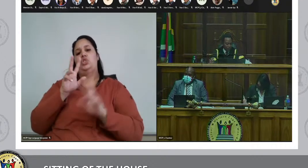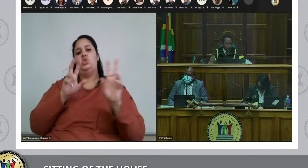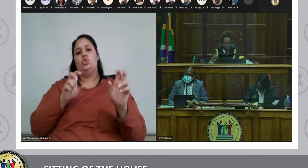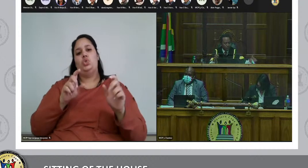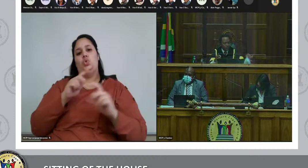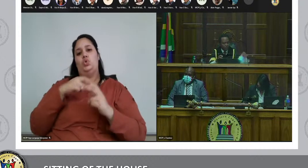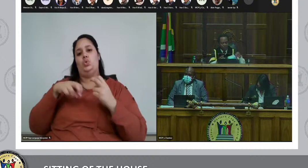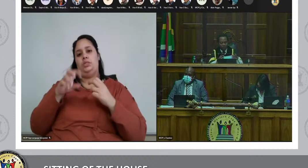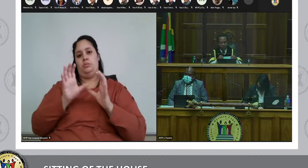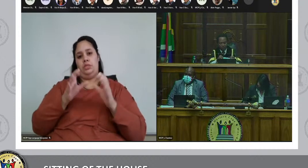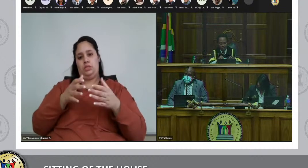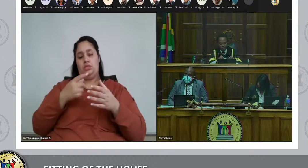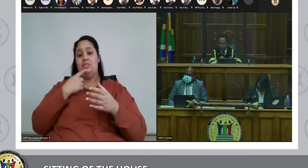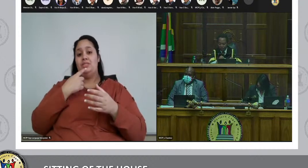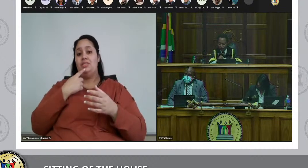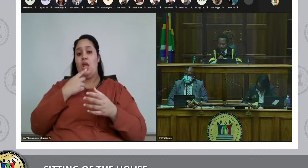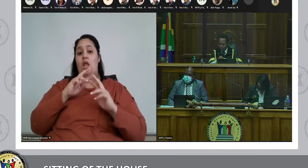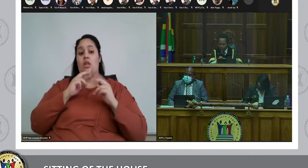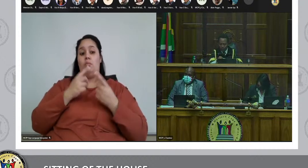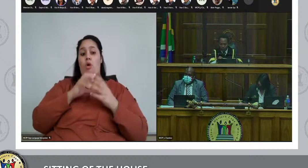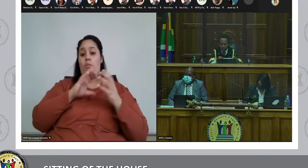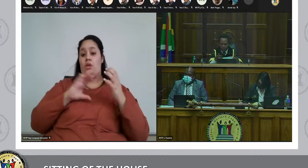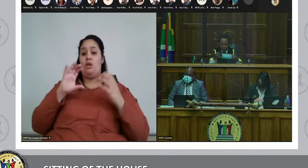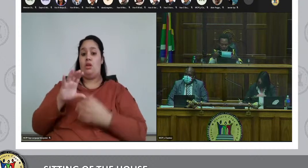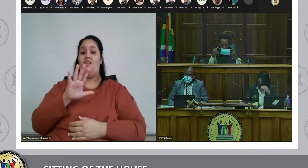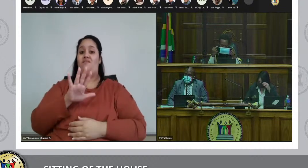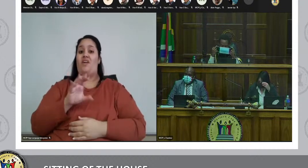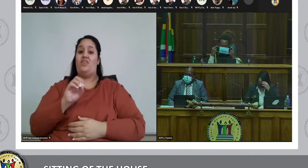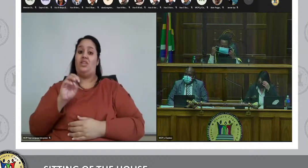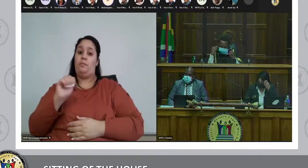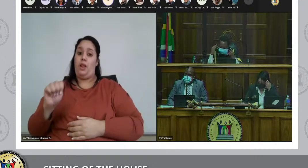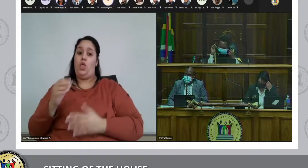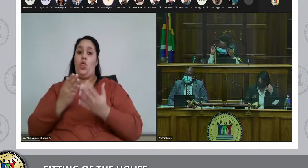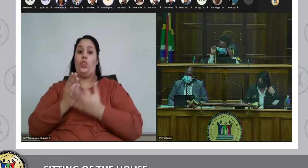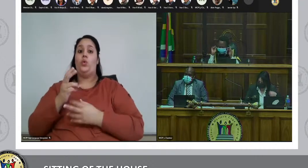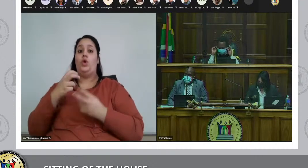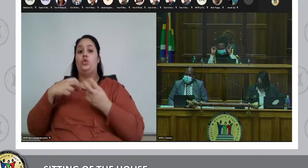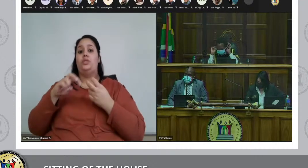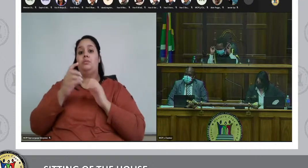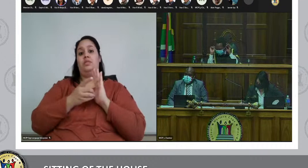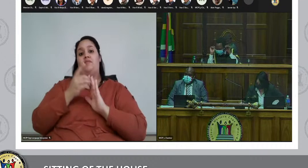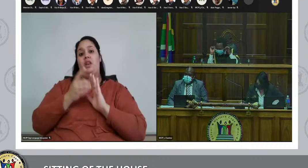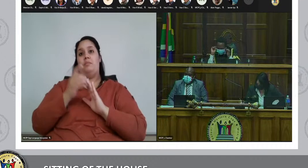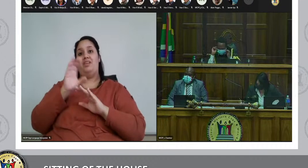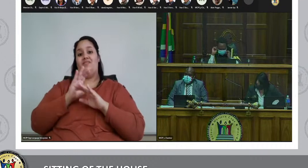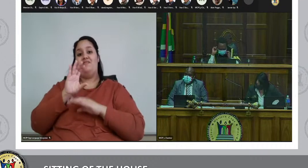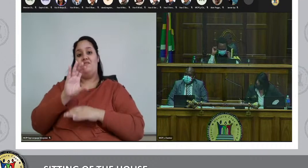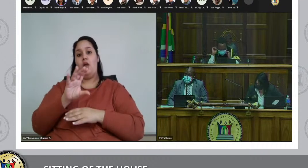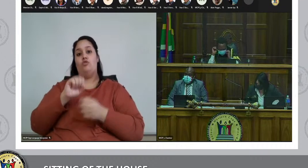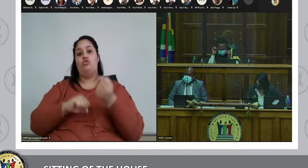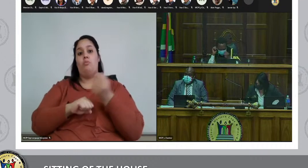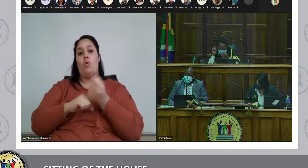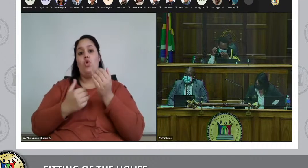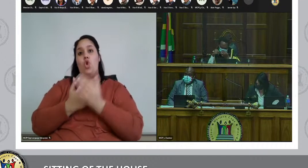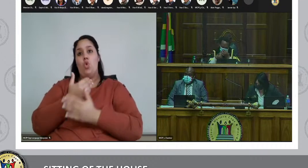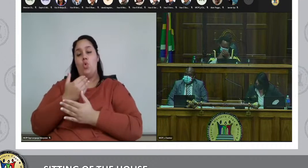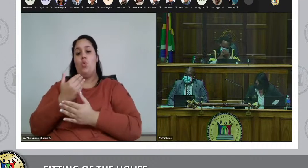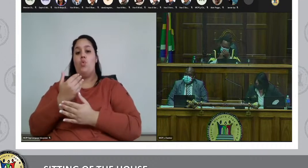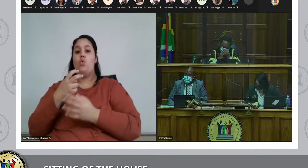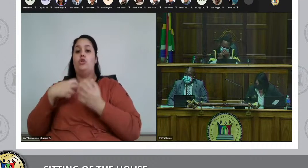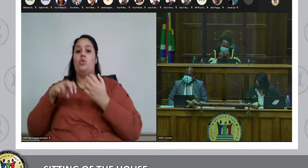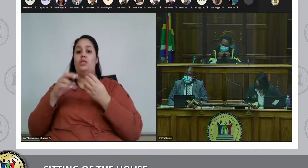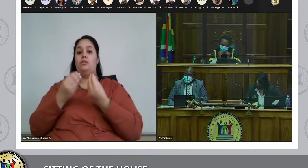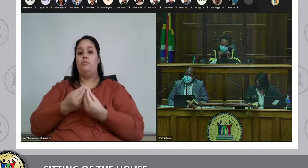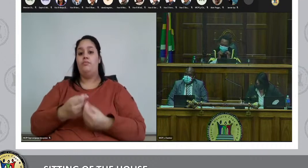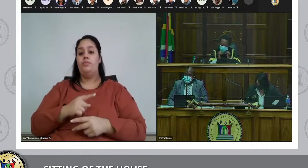department distributed 5 million through the Tourism Product Development Fund to support new or existing tourism products and experiences